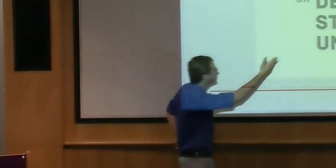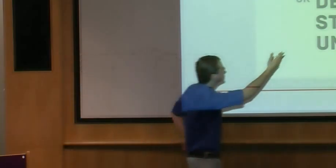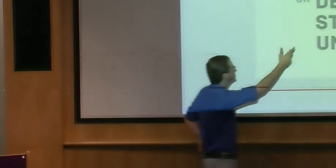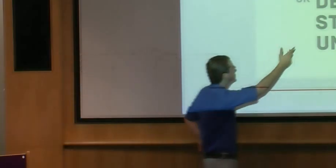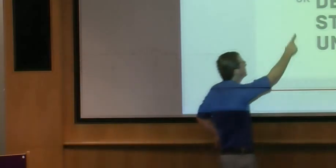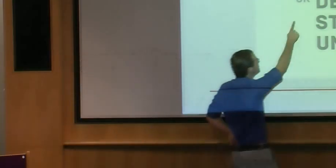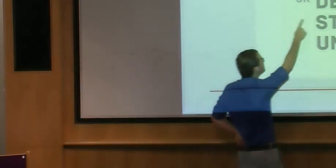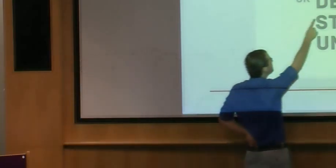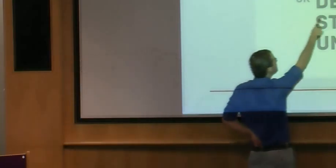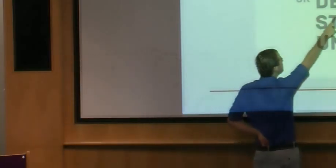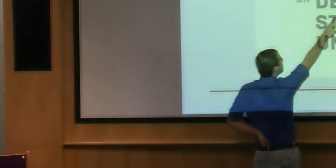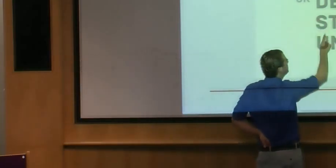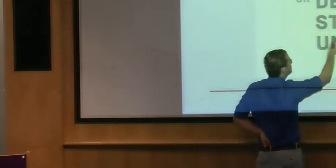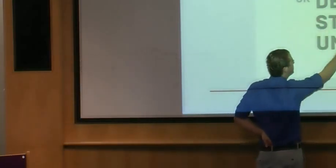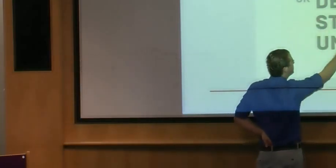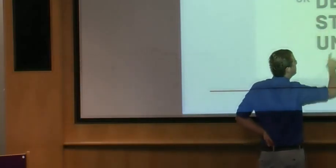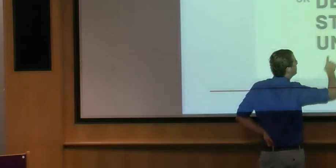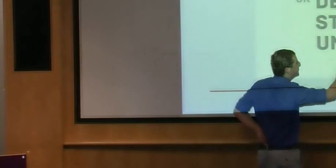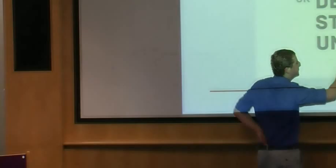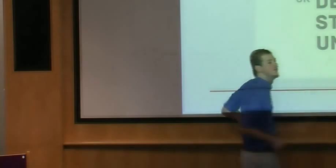is? UK Deaf Student Union.